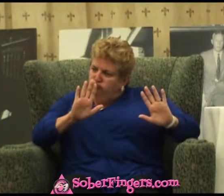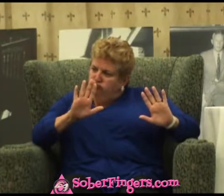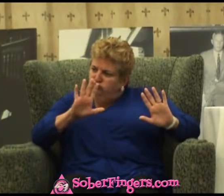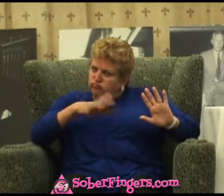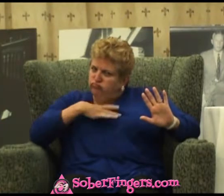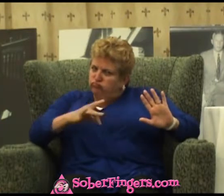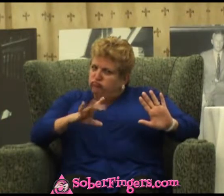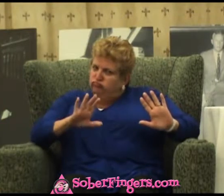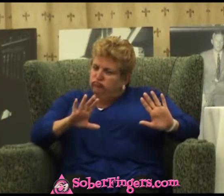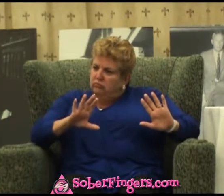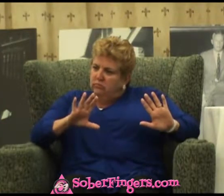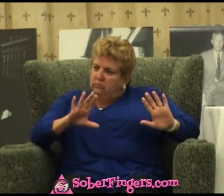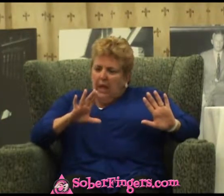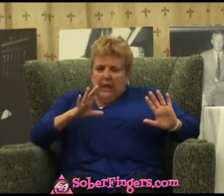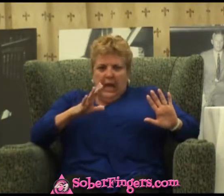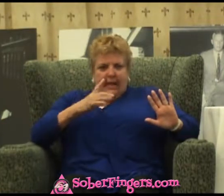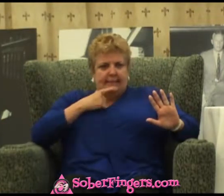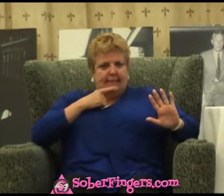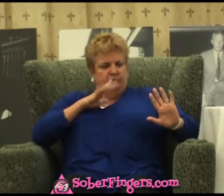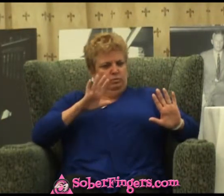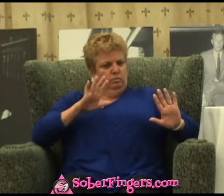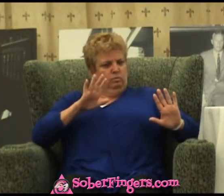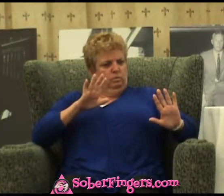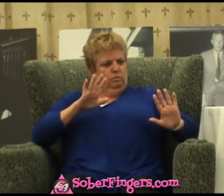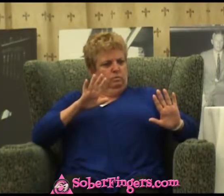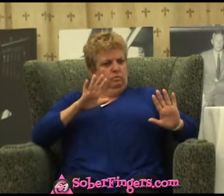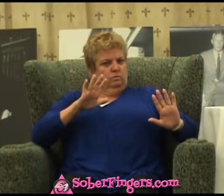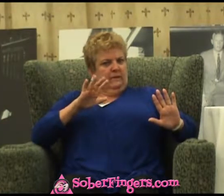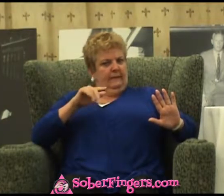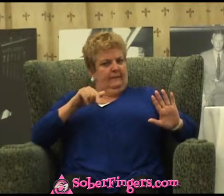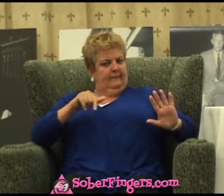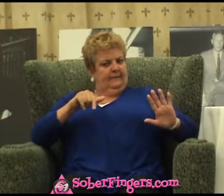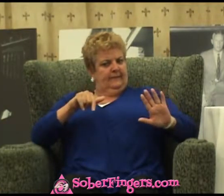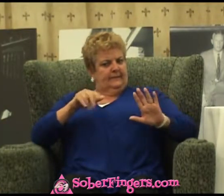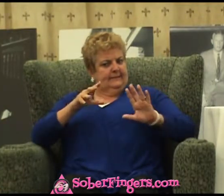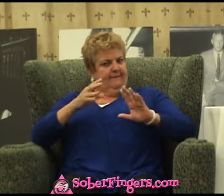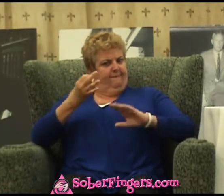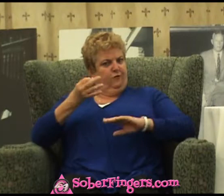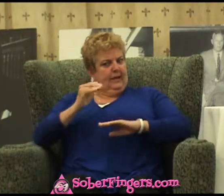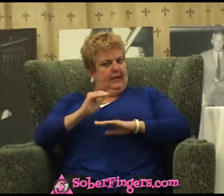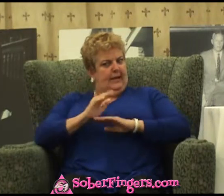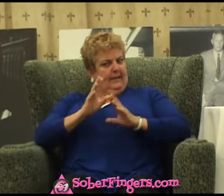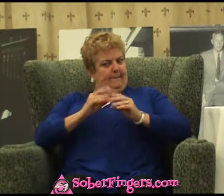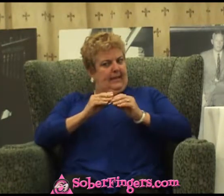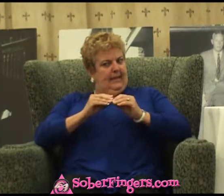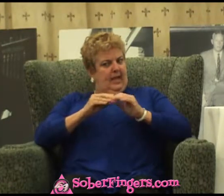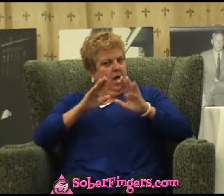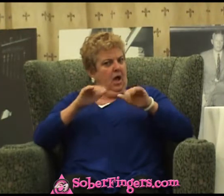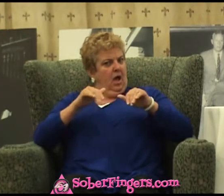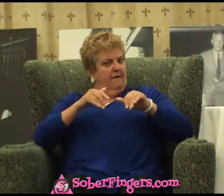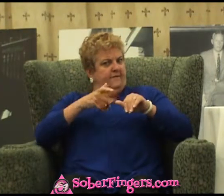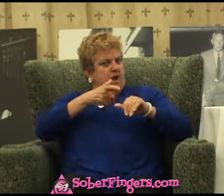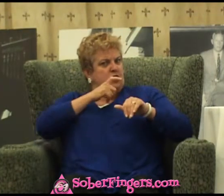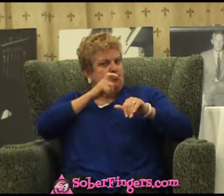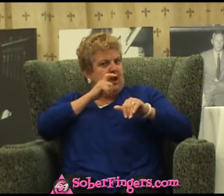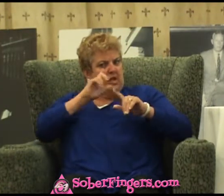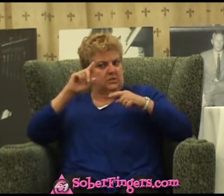And I said, this was a Friday night meeting. I said, I haven't had a drink since Tuesday night. Now, I didn't go into